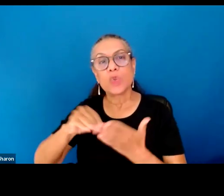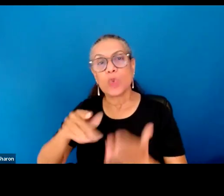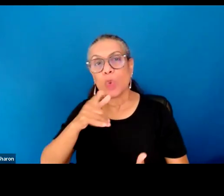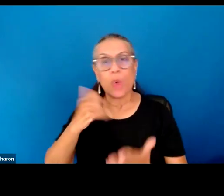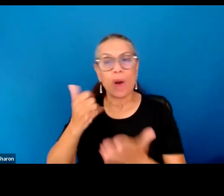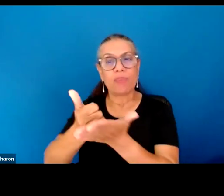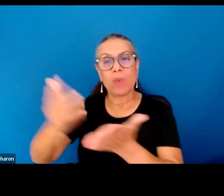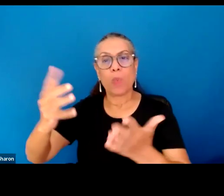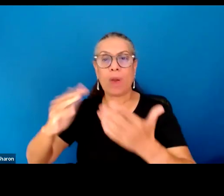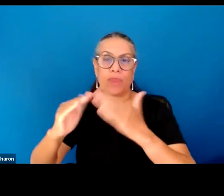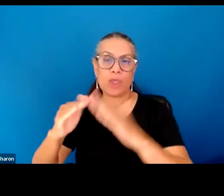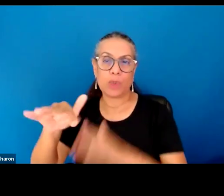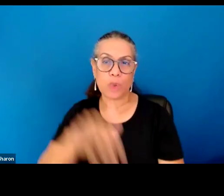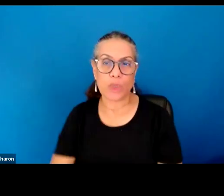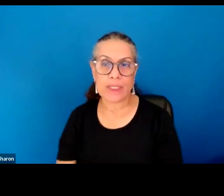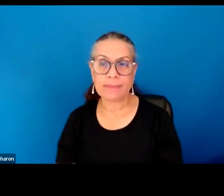tiers.